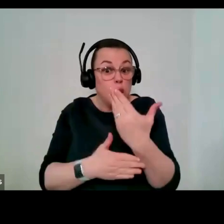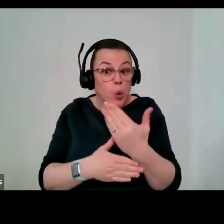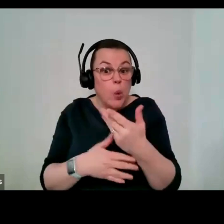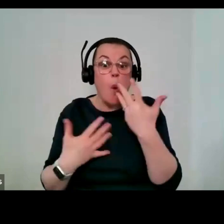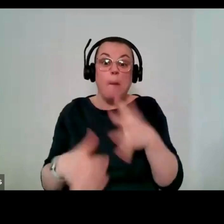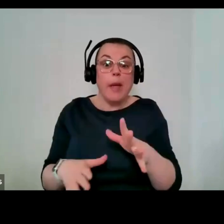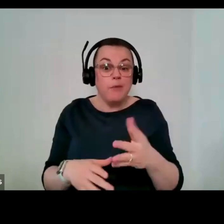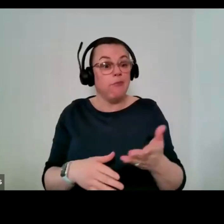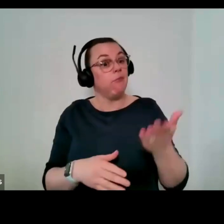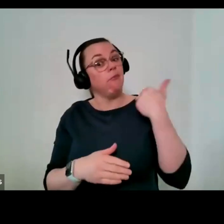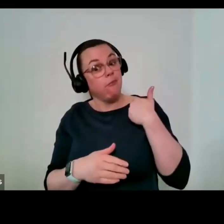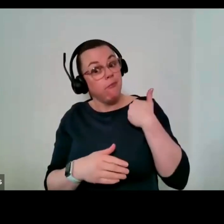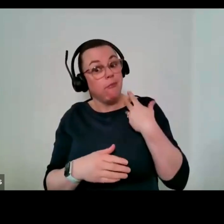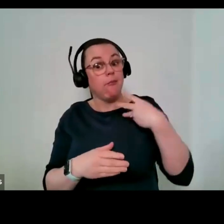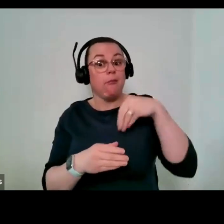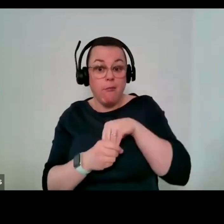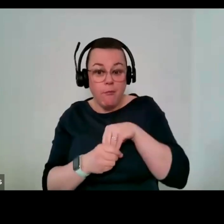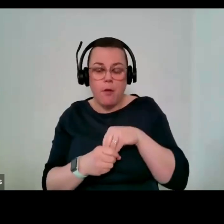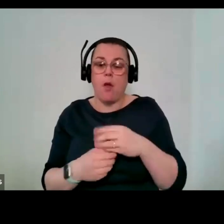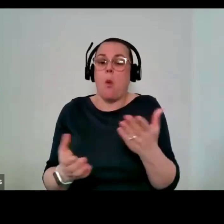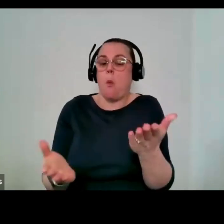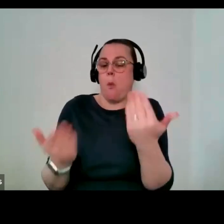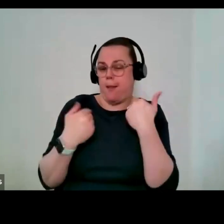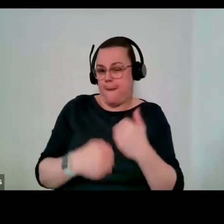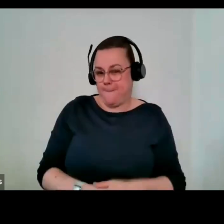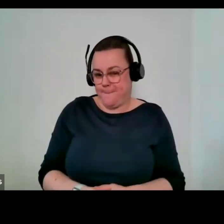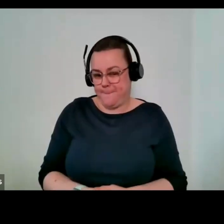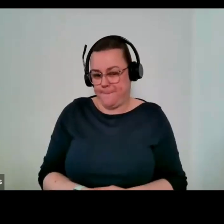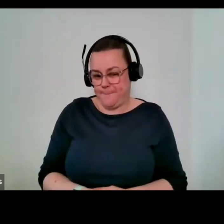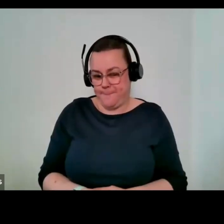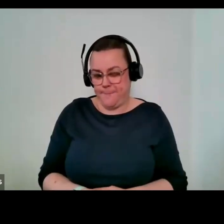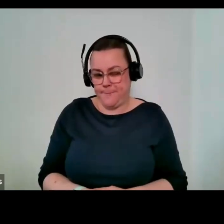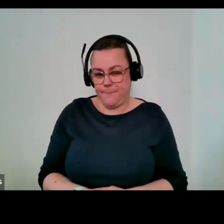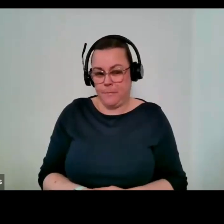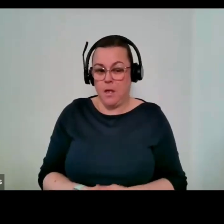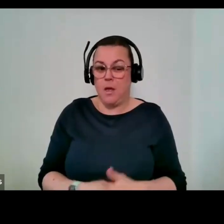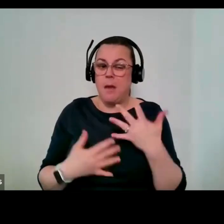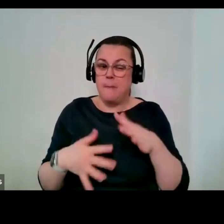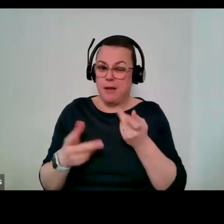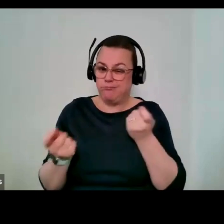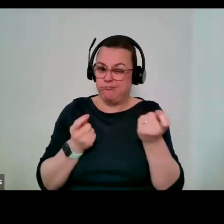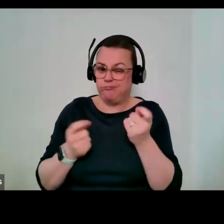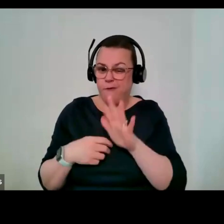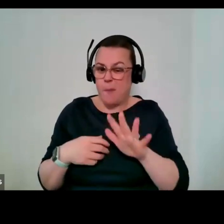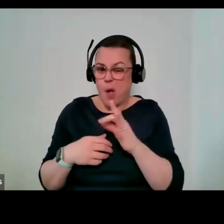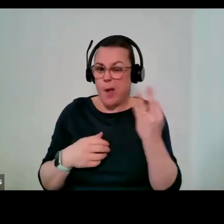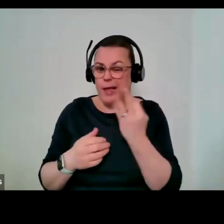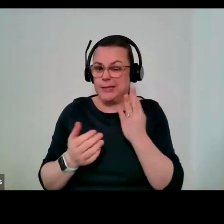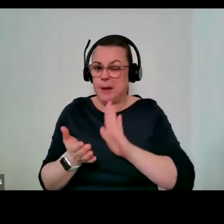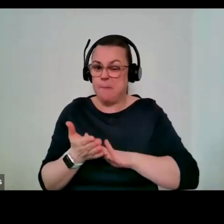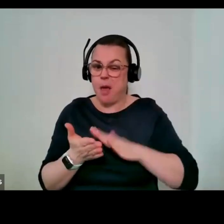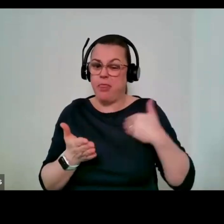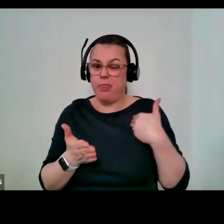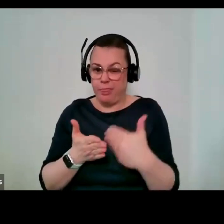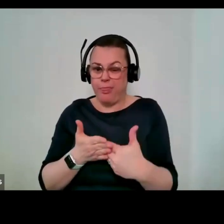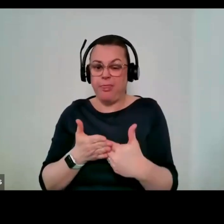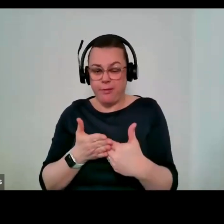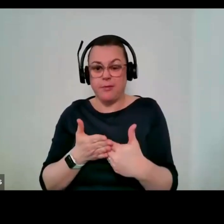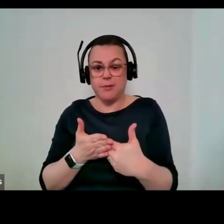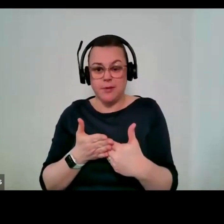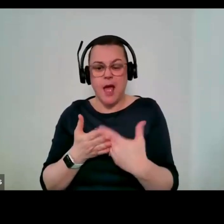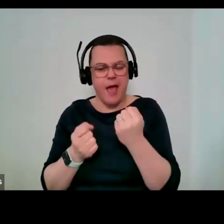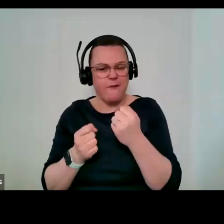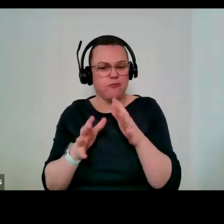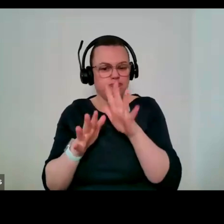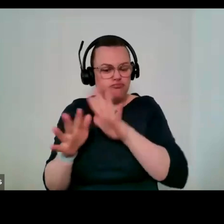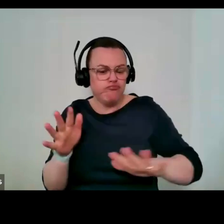before, welcome and thank you so much for coming along. We've been running them now for around 18 months, and there's a community of over